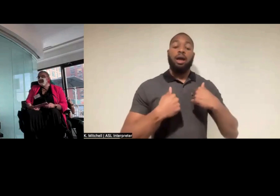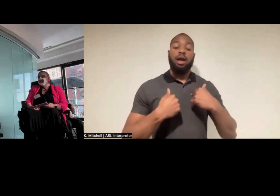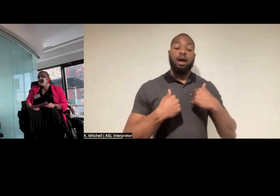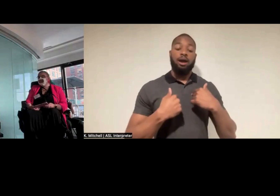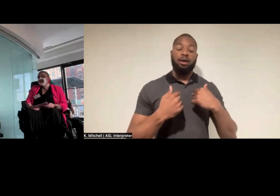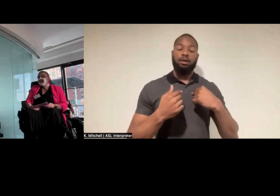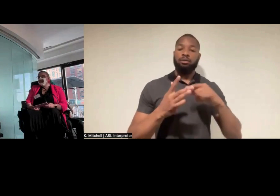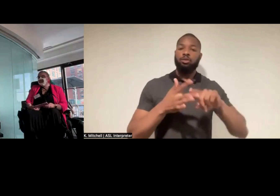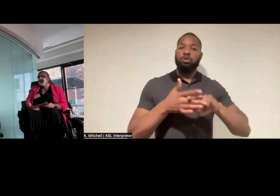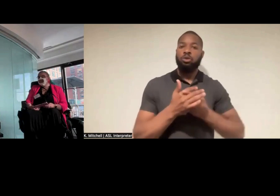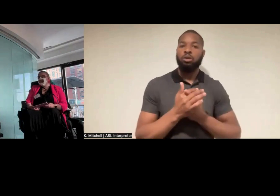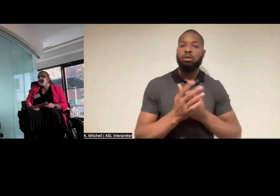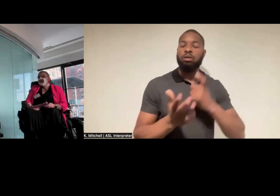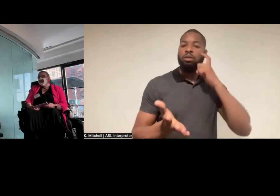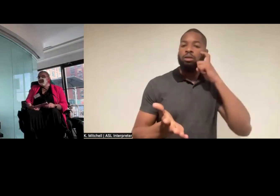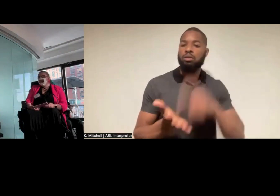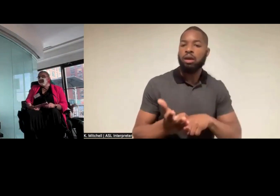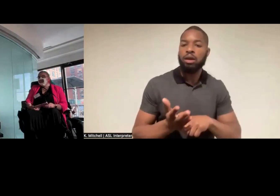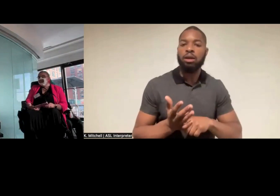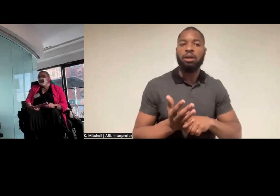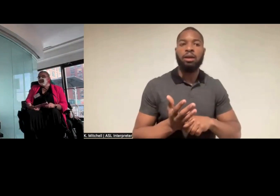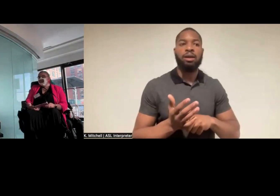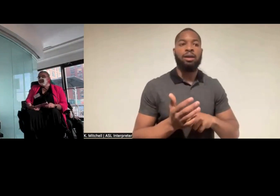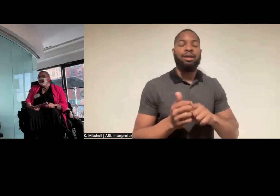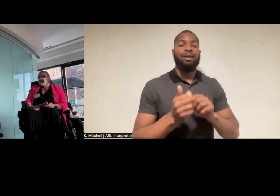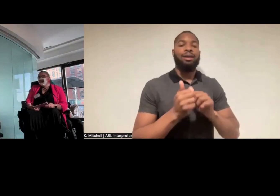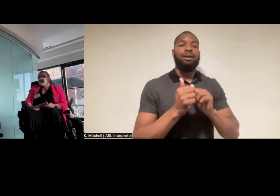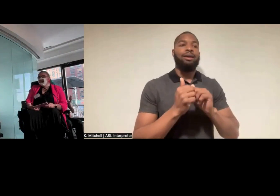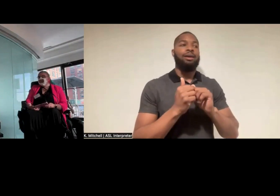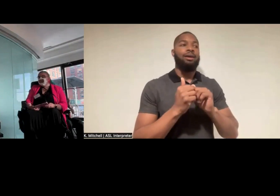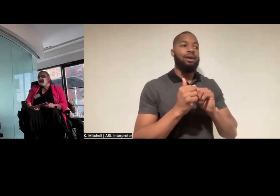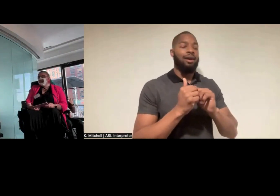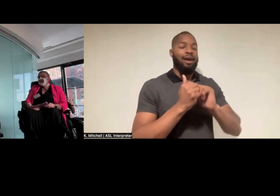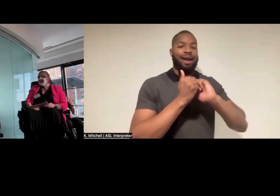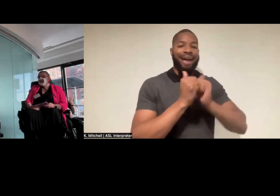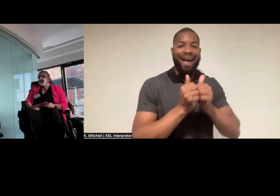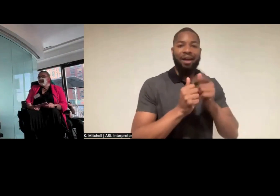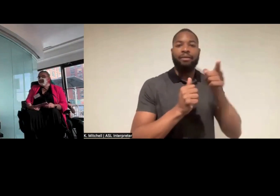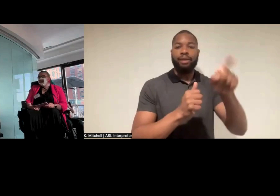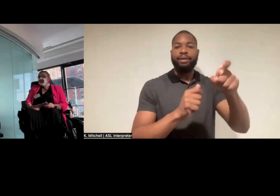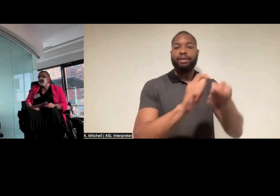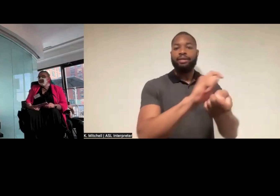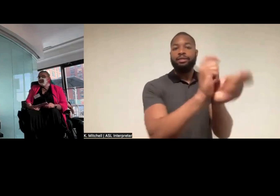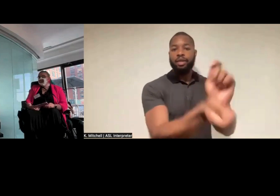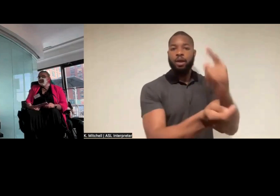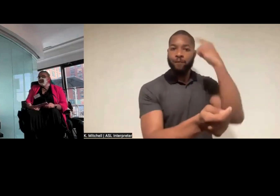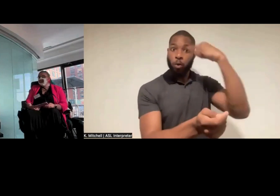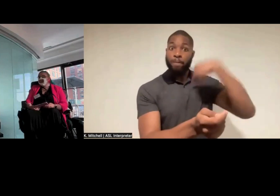what would be required to be inclusive, to be